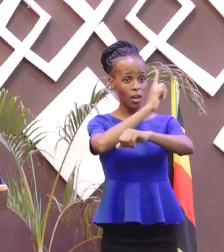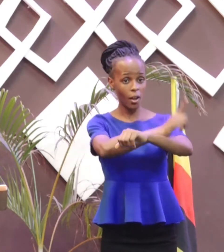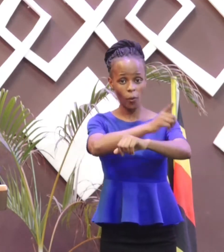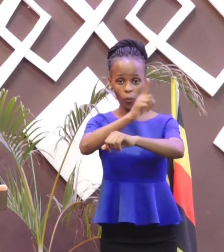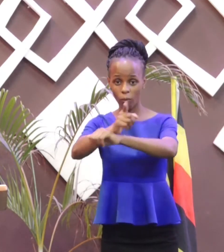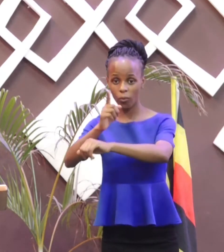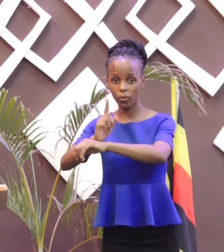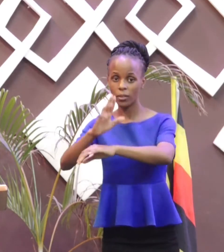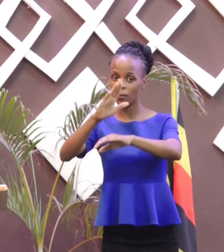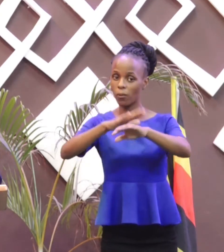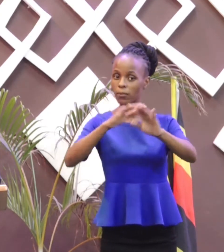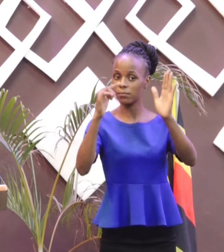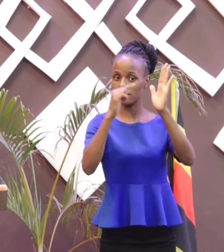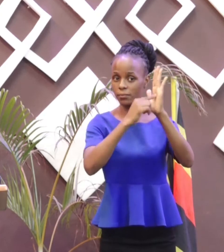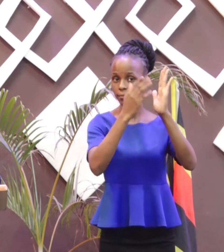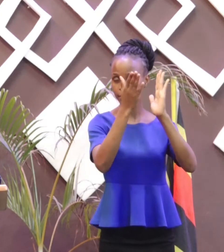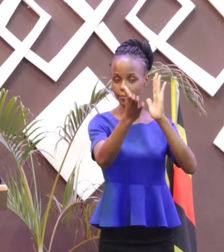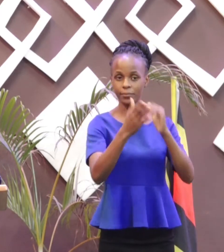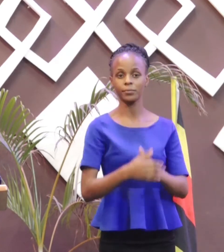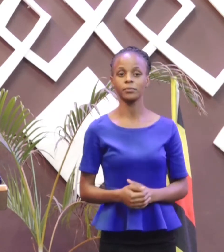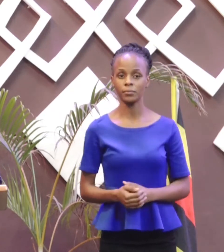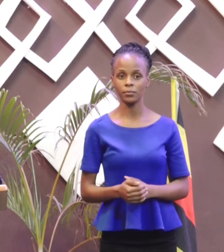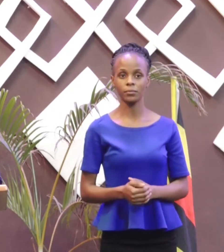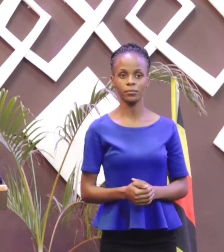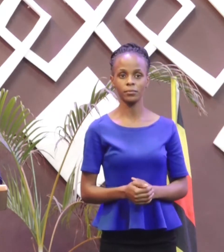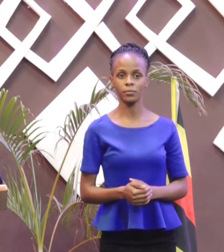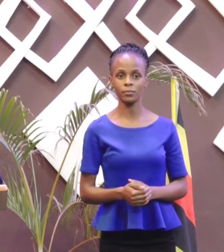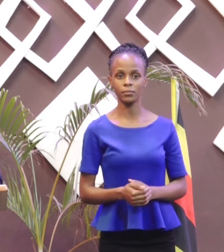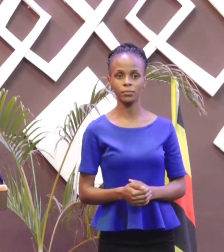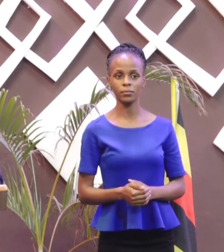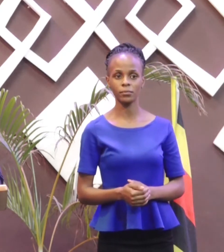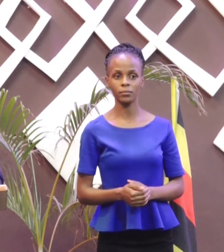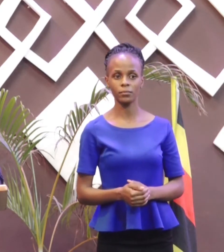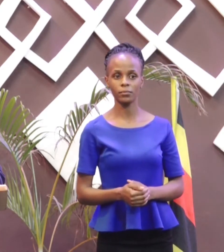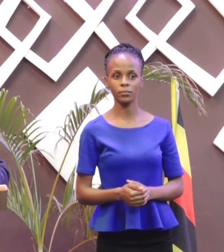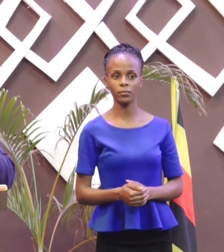that point. Naye nina ekyokukuwoninga mu wano.